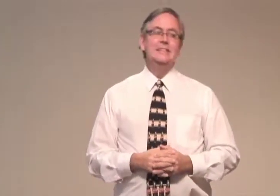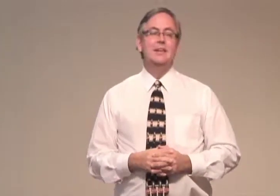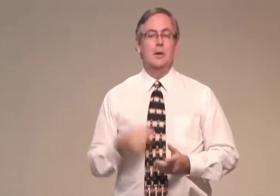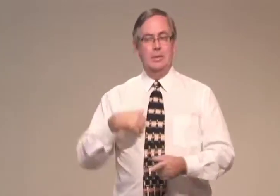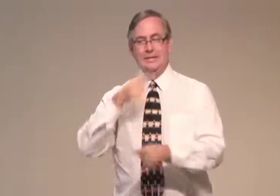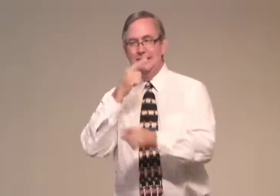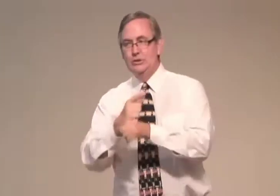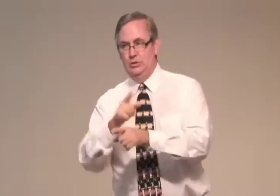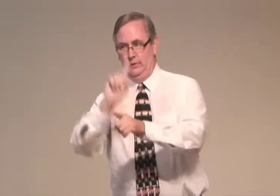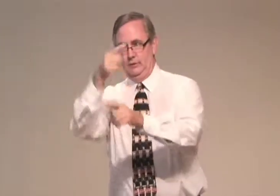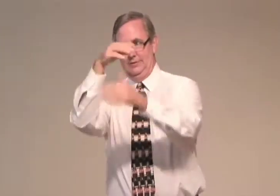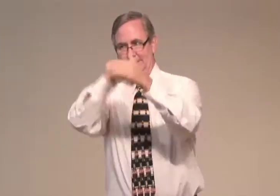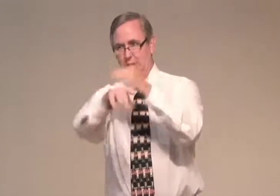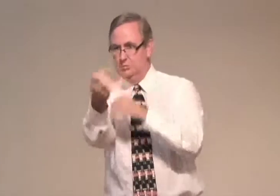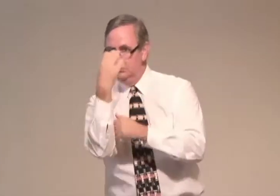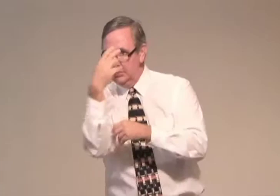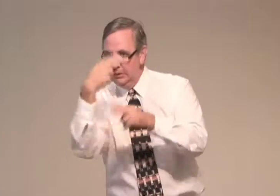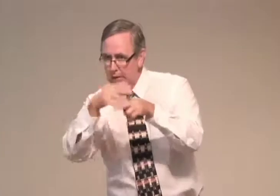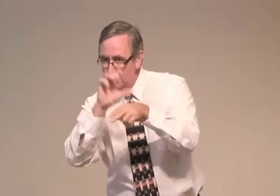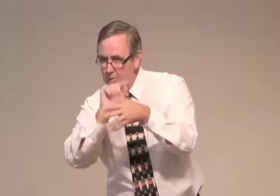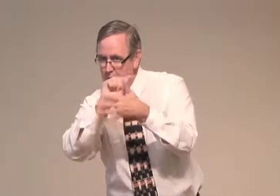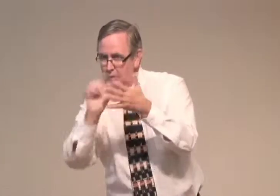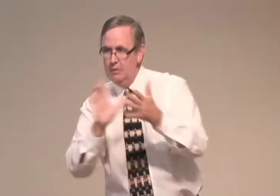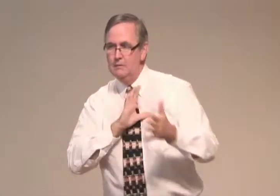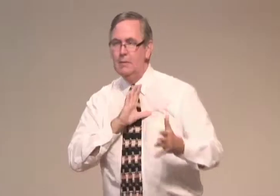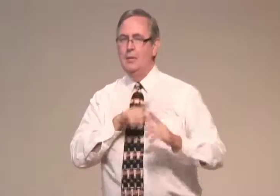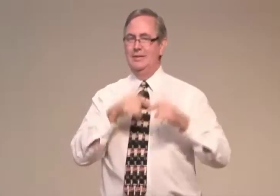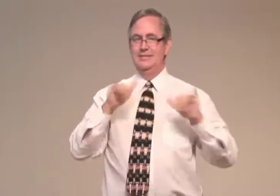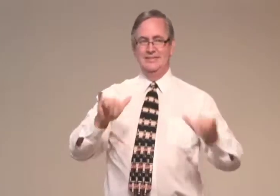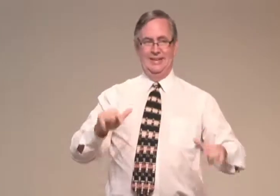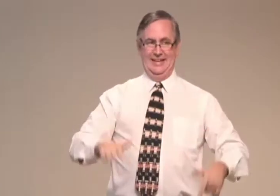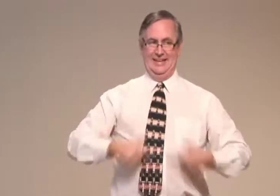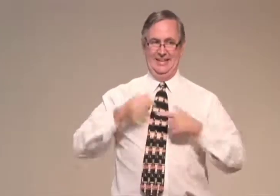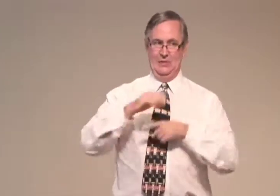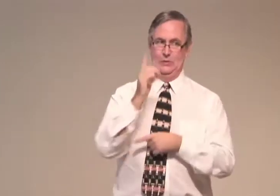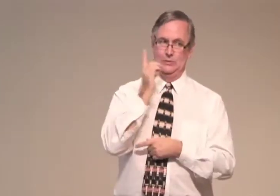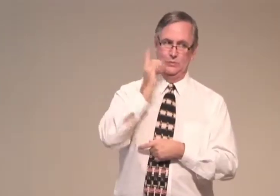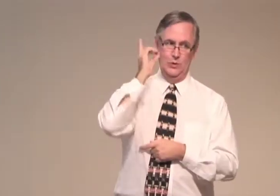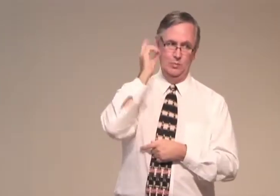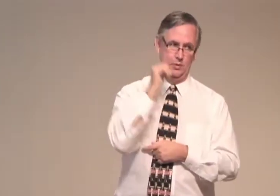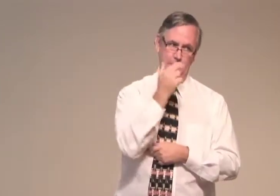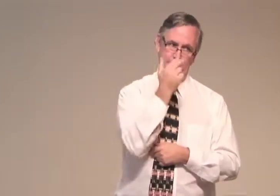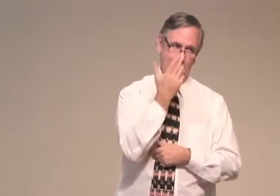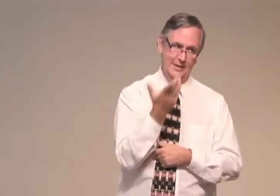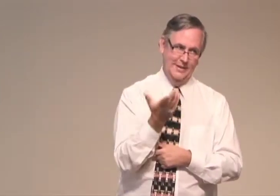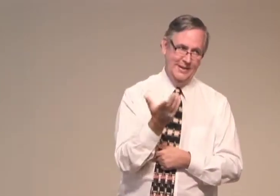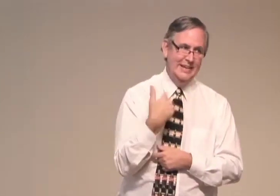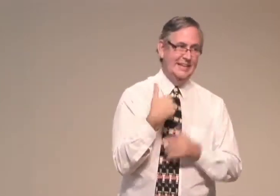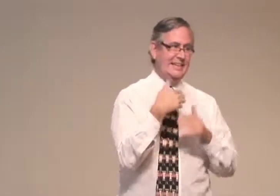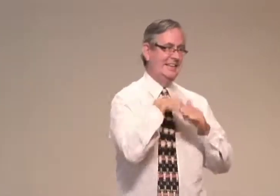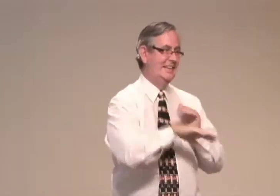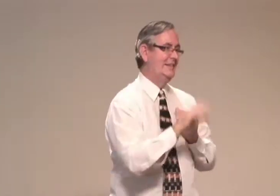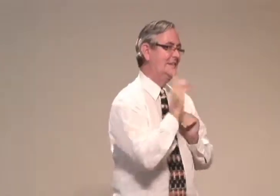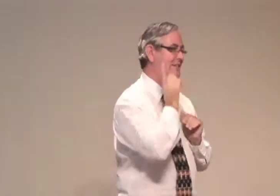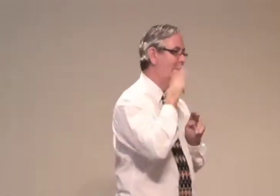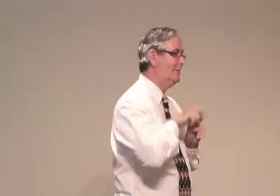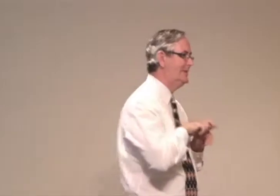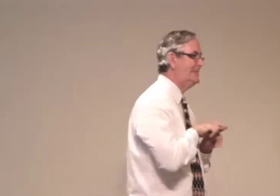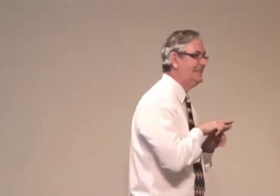And excited about serving the Lord. My sister had already gone. And now I knew where I could go to church. But I was going to live in the dorms. And that wasn't